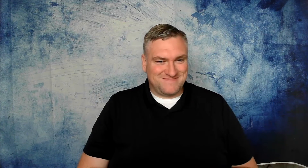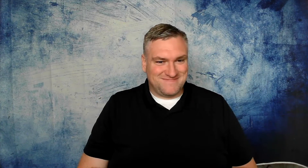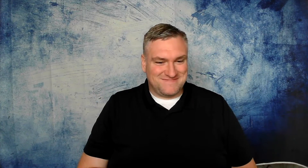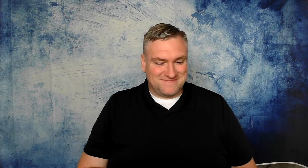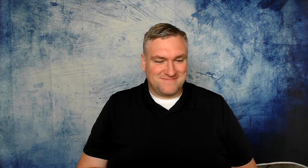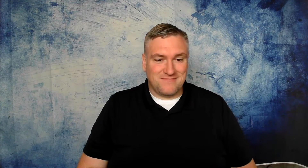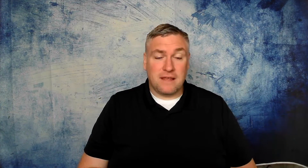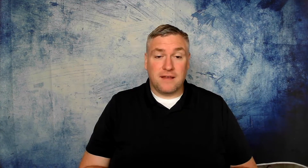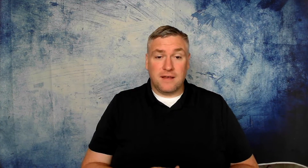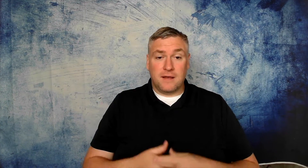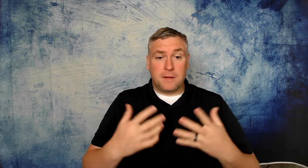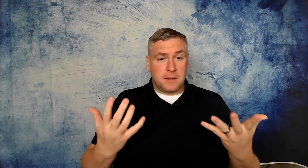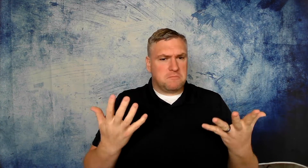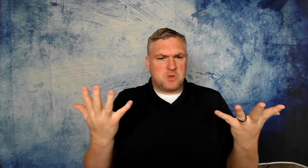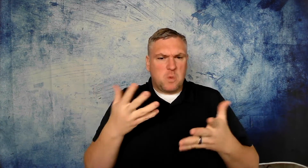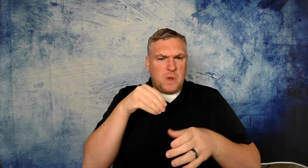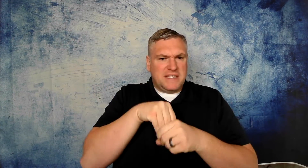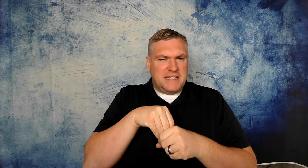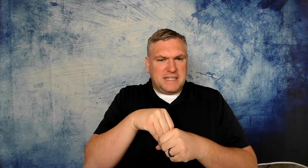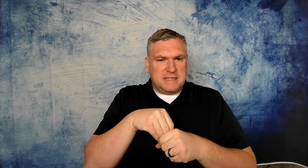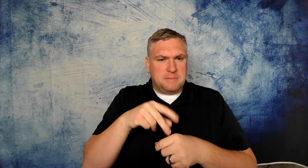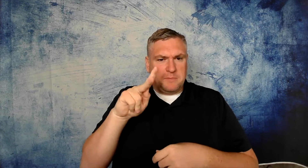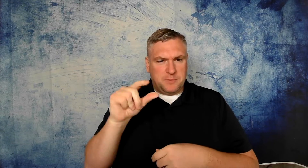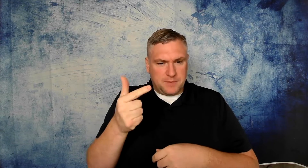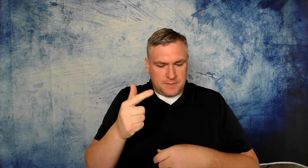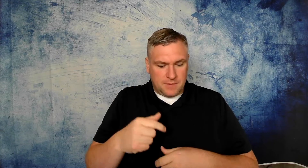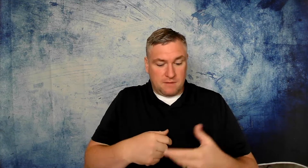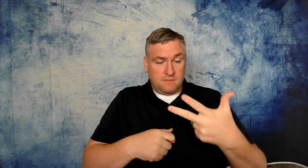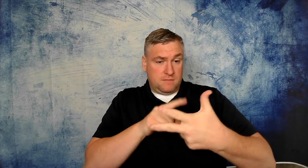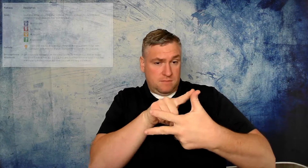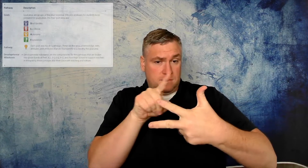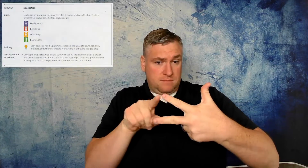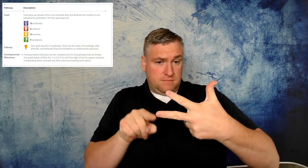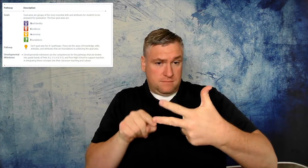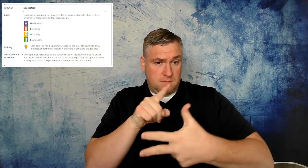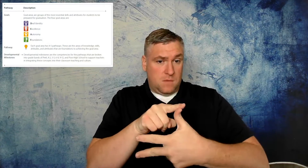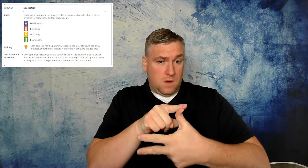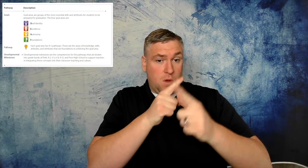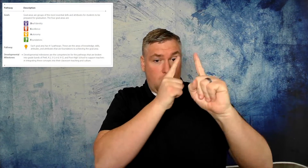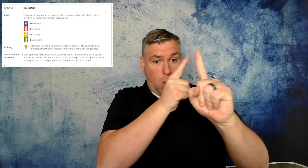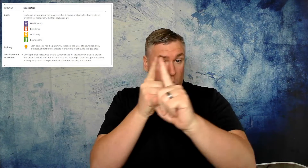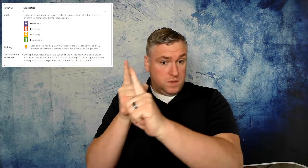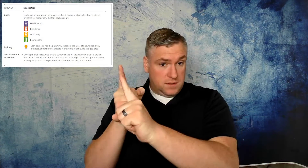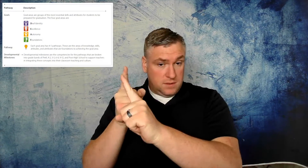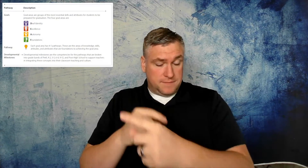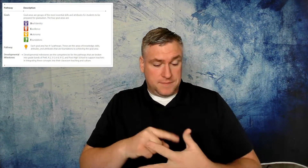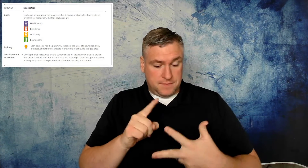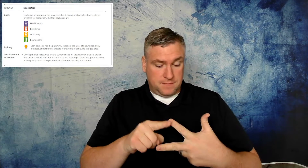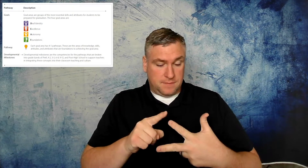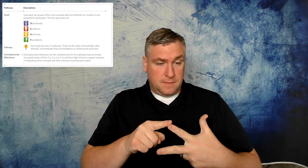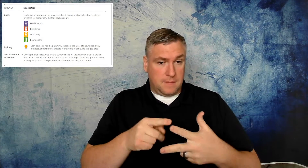world, fully lit in their mind. So what's in the Portrait of a Graduate? There are